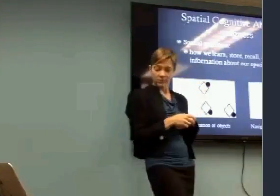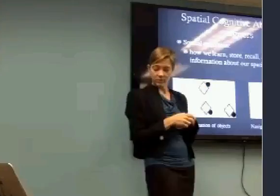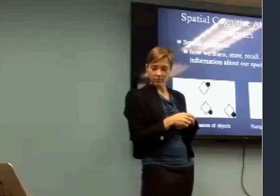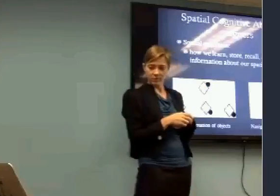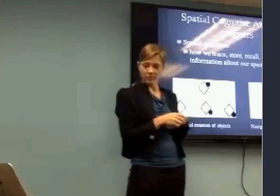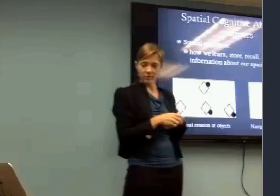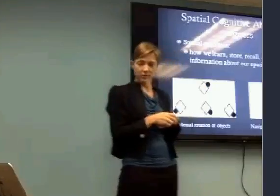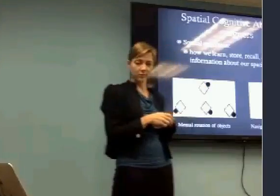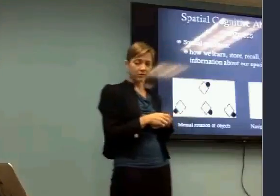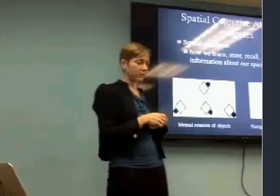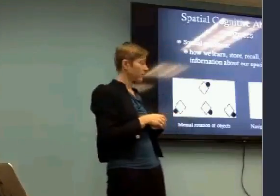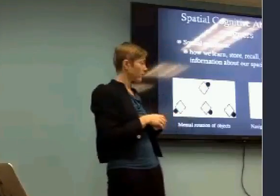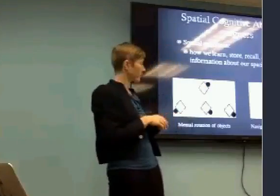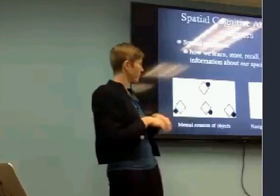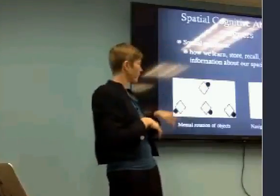this image on the left,